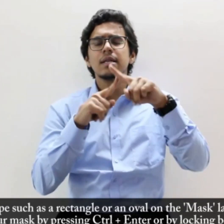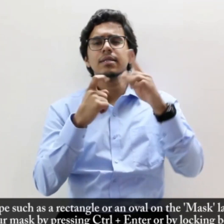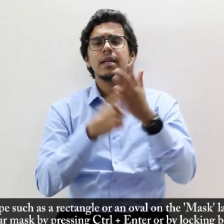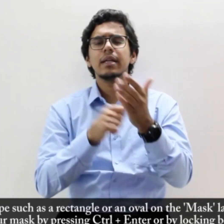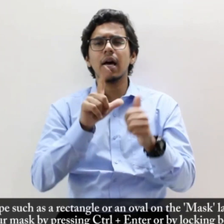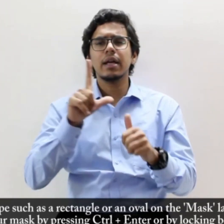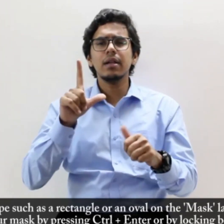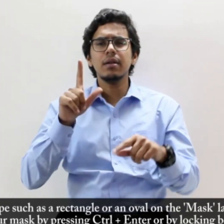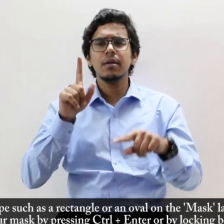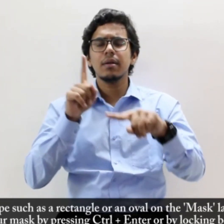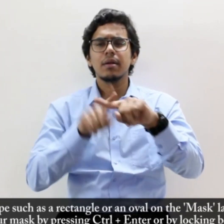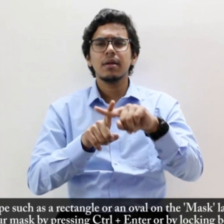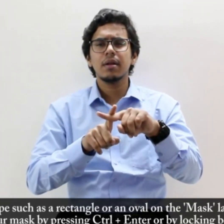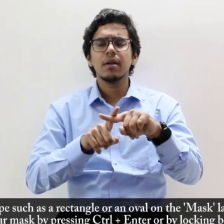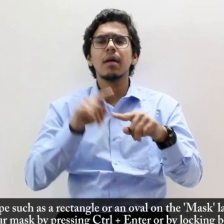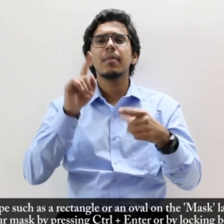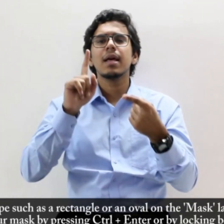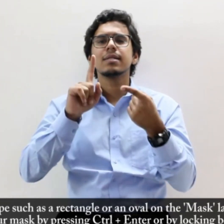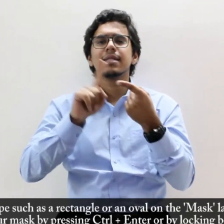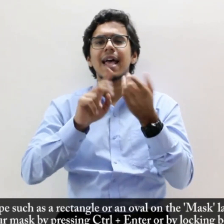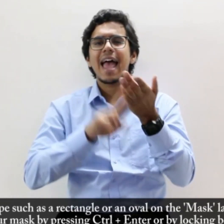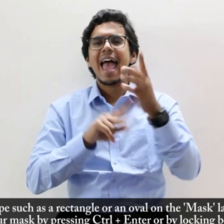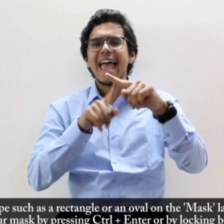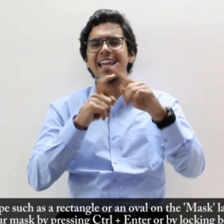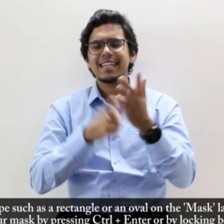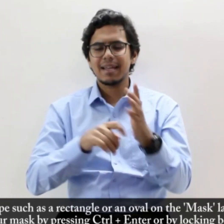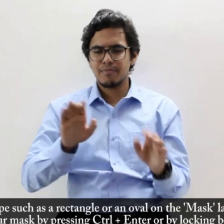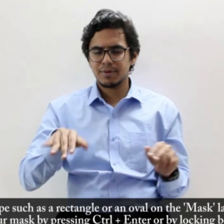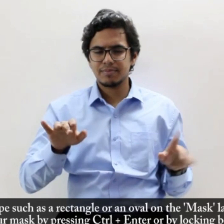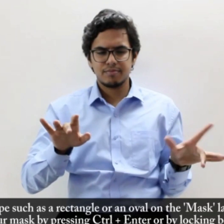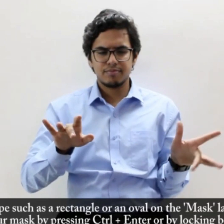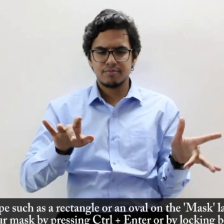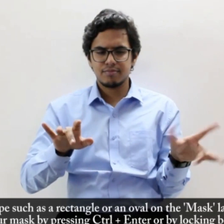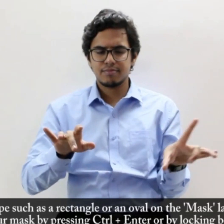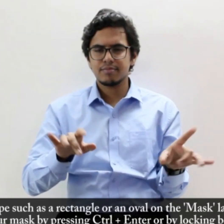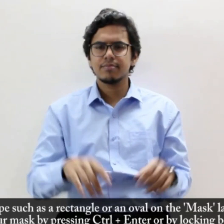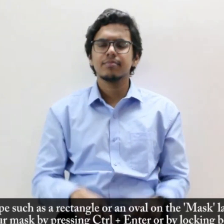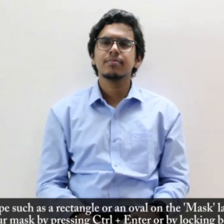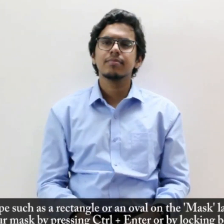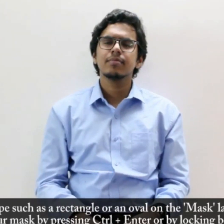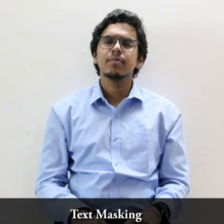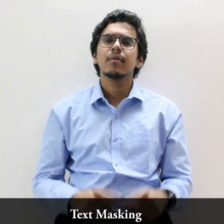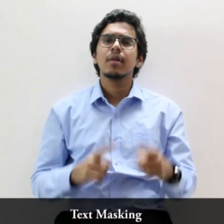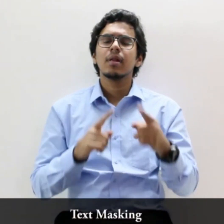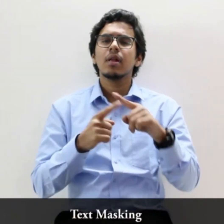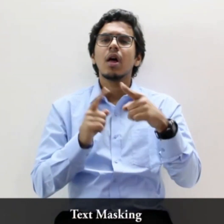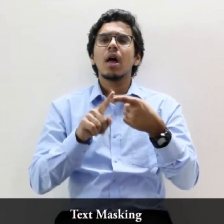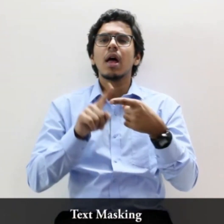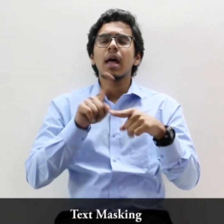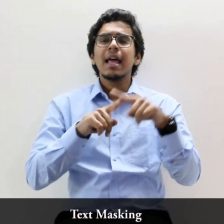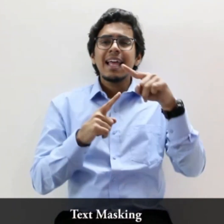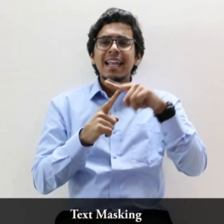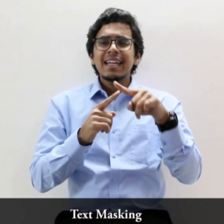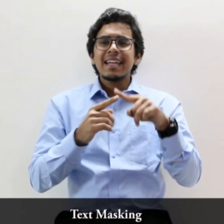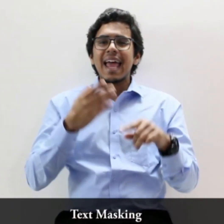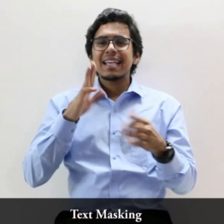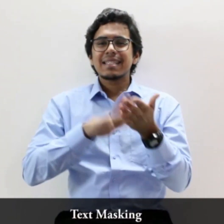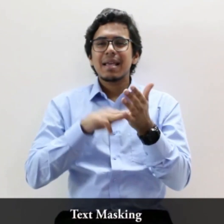your mask by pressing Ctrl plus Enter or by locking both layers. Text